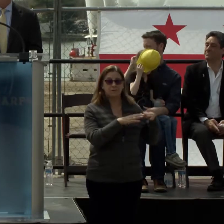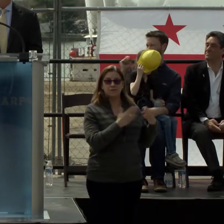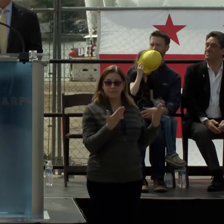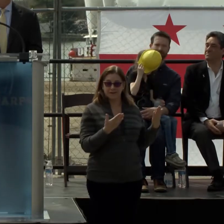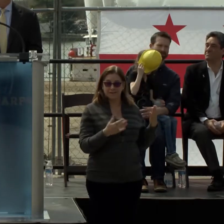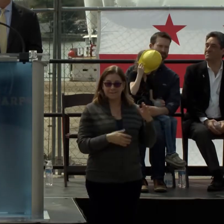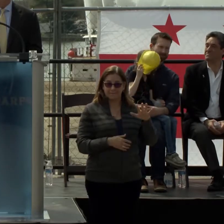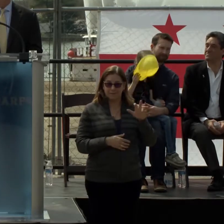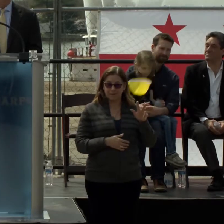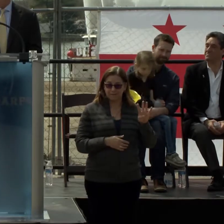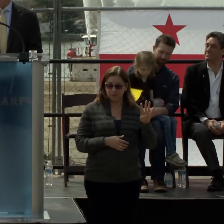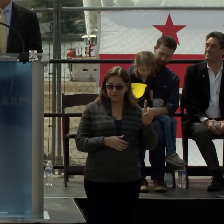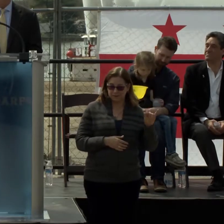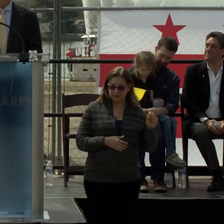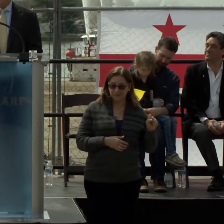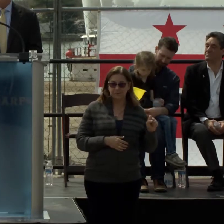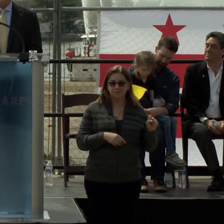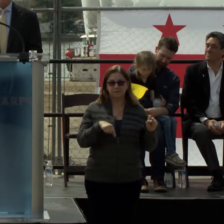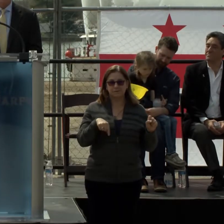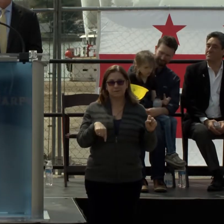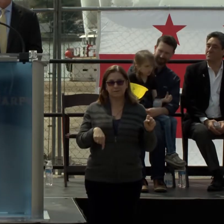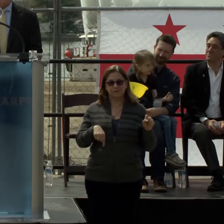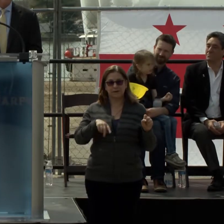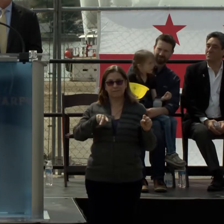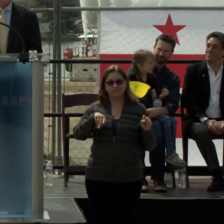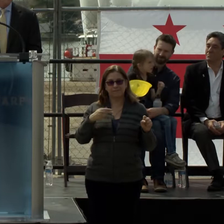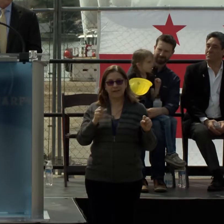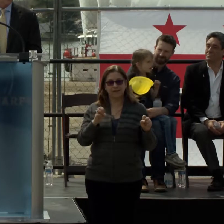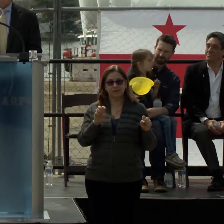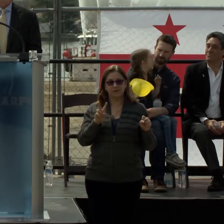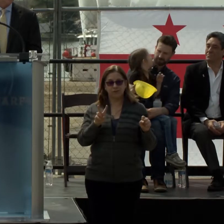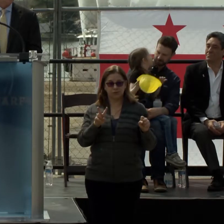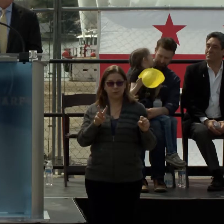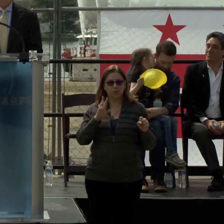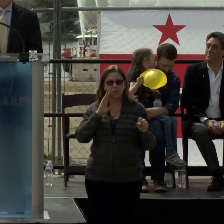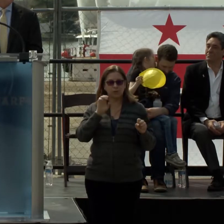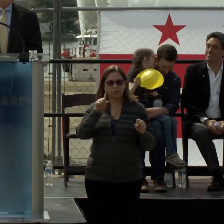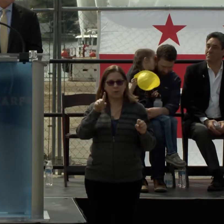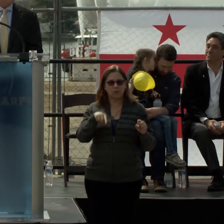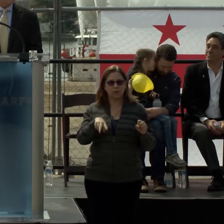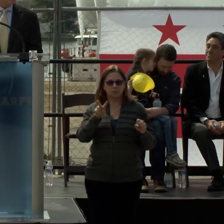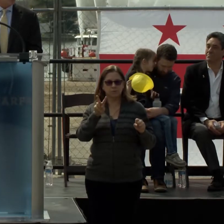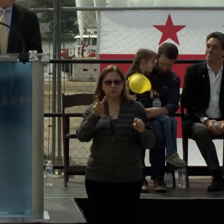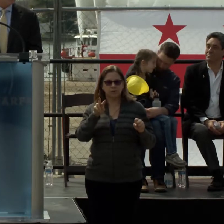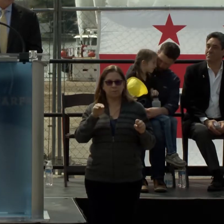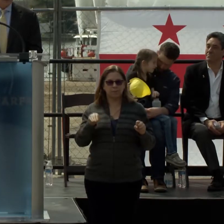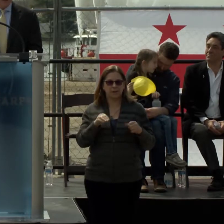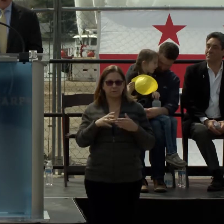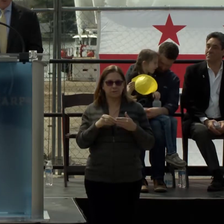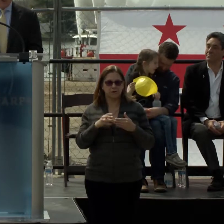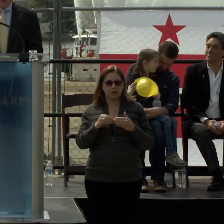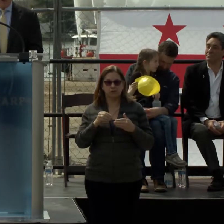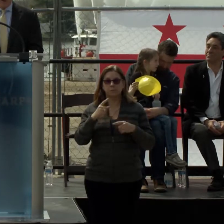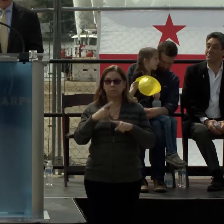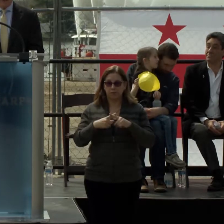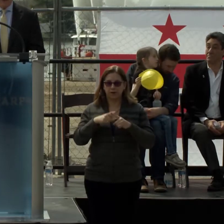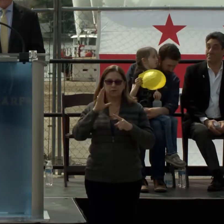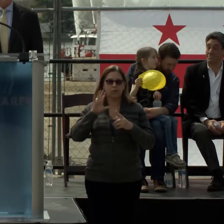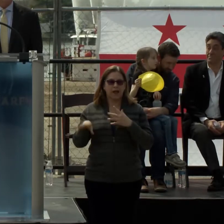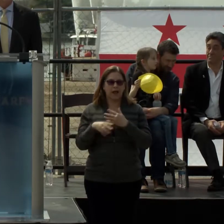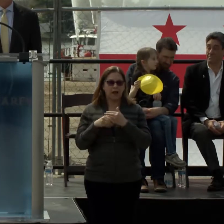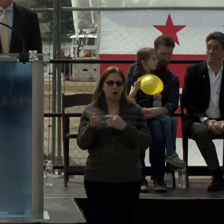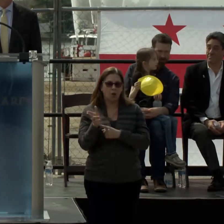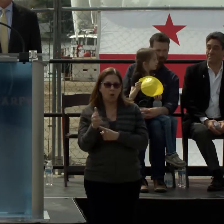which will be about a $1.2 billion project, we will be bringing an additional hotel, which is the Pendry brand. We will be